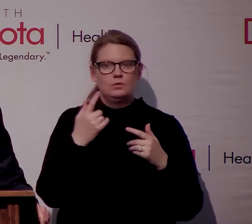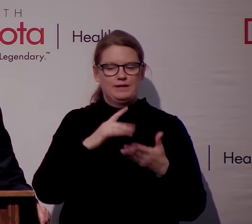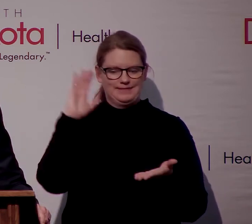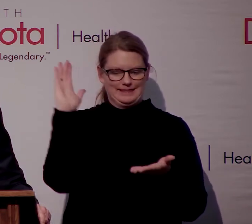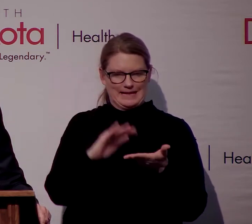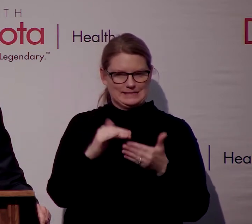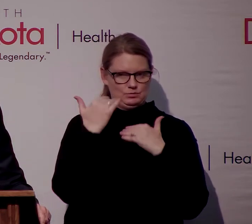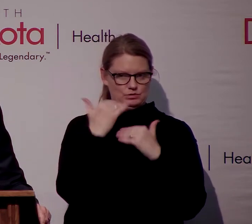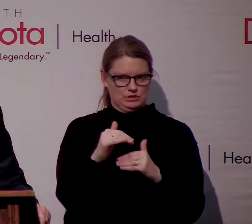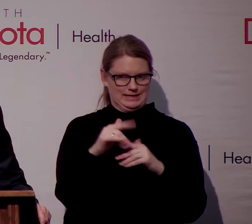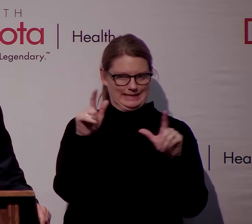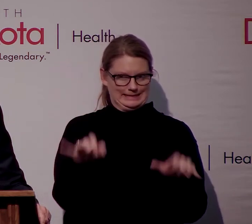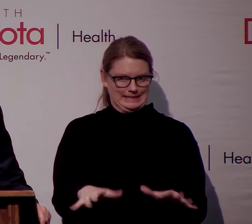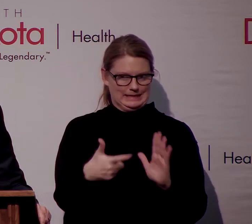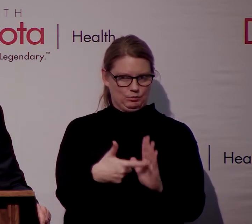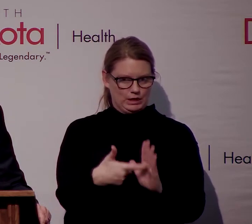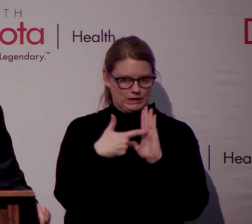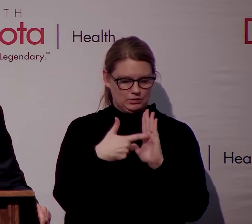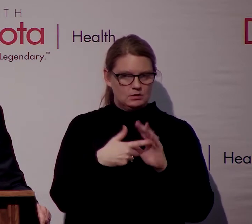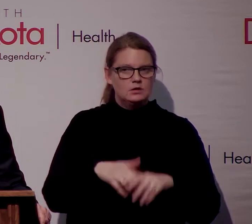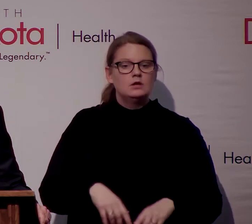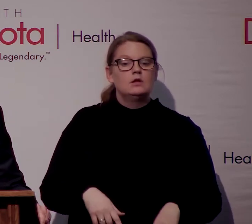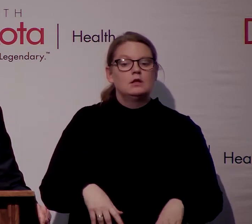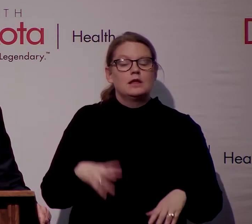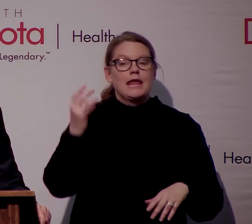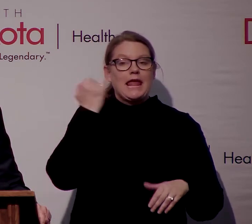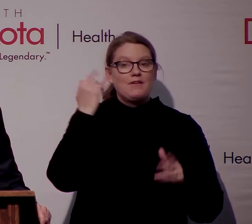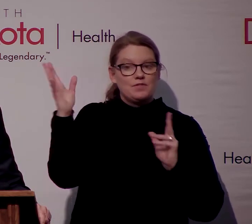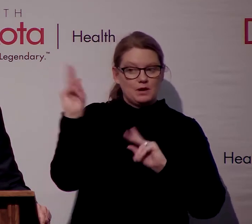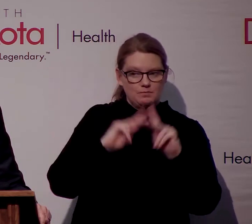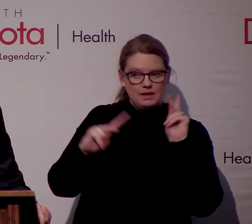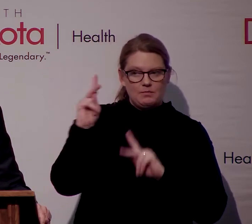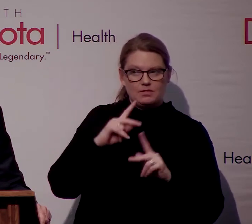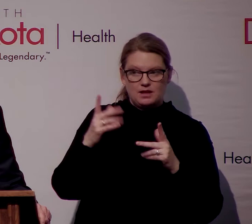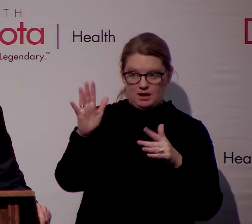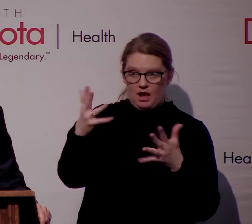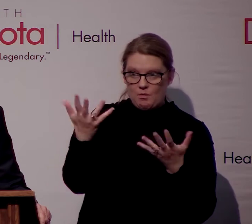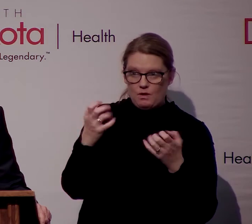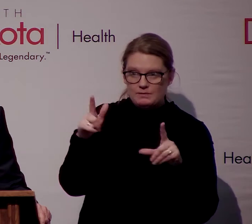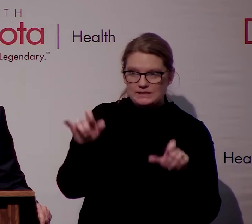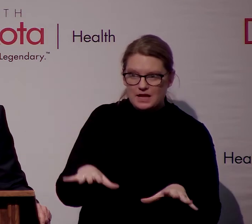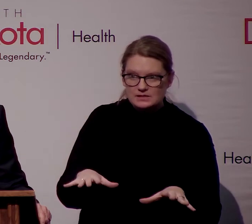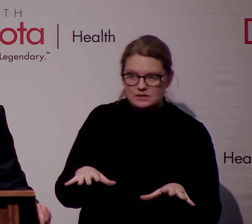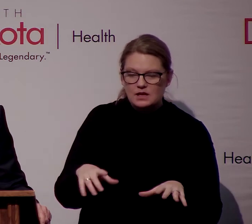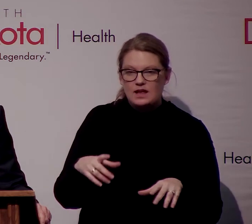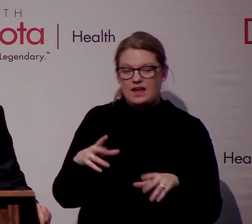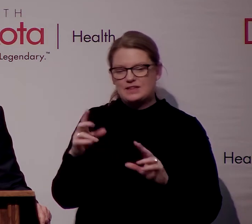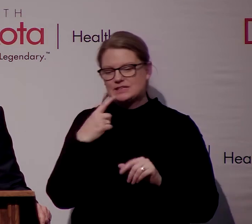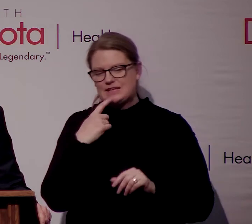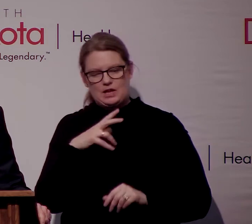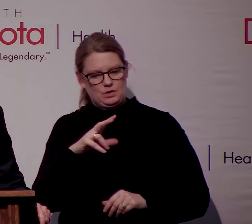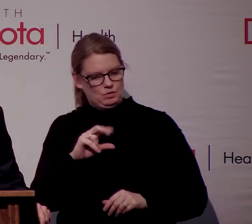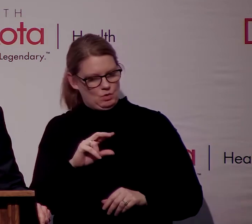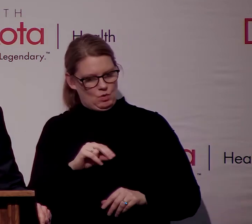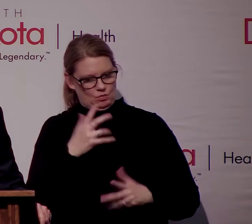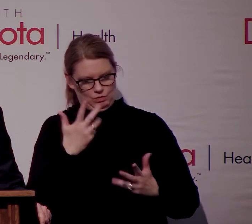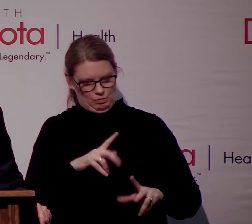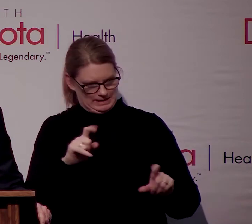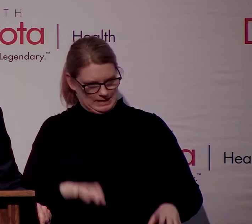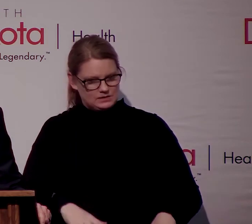there are people that are being turned away for testing, we would want them, if there's, because